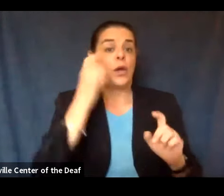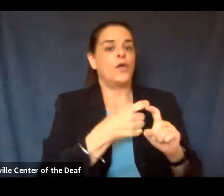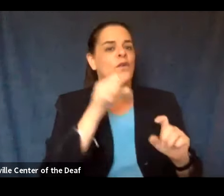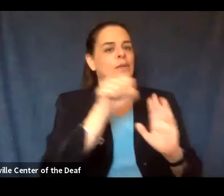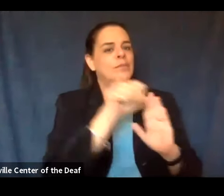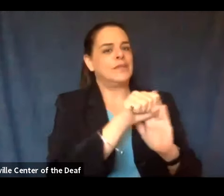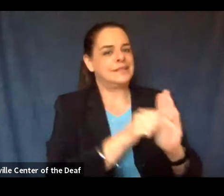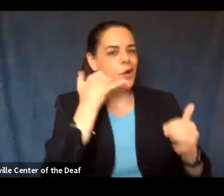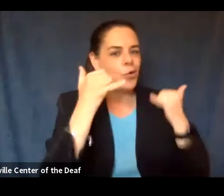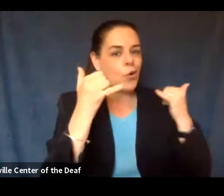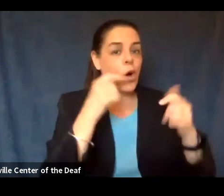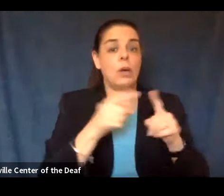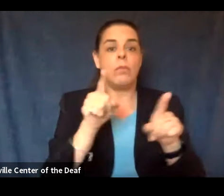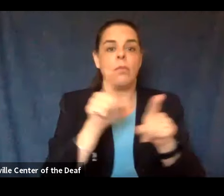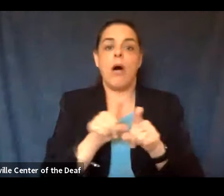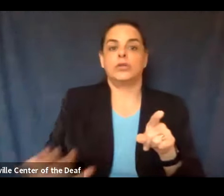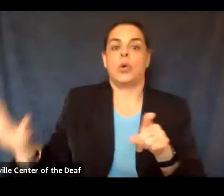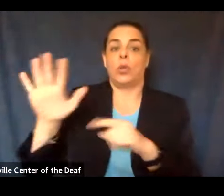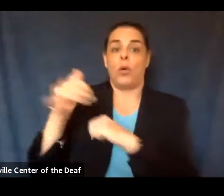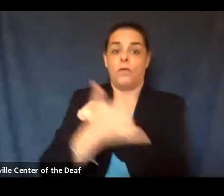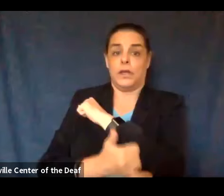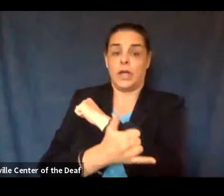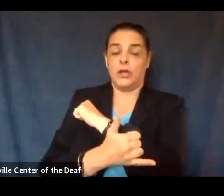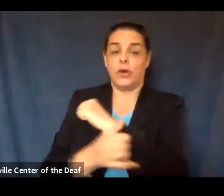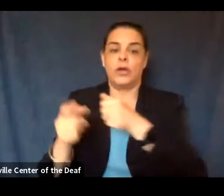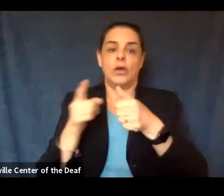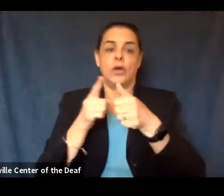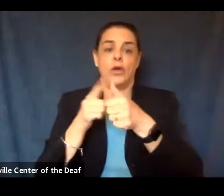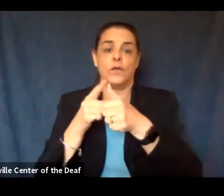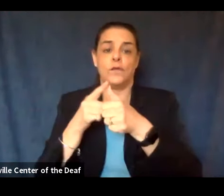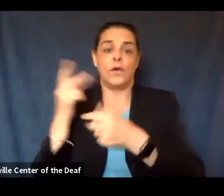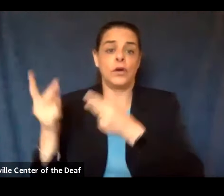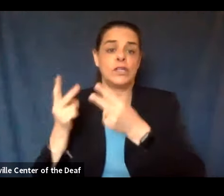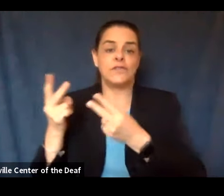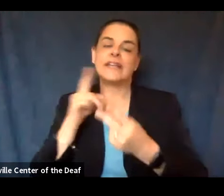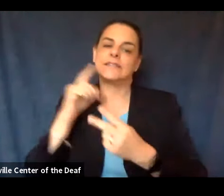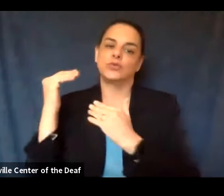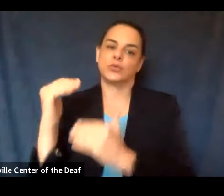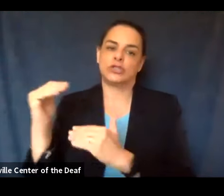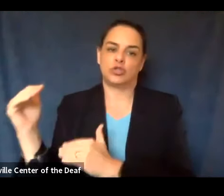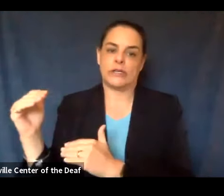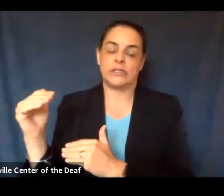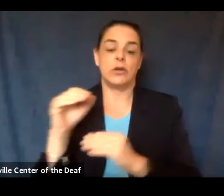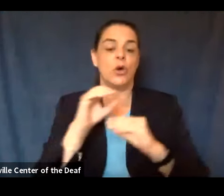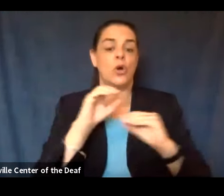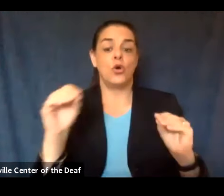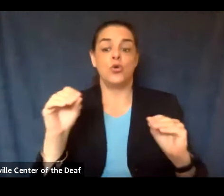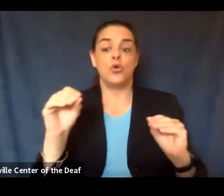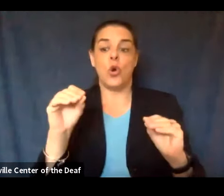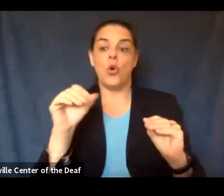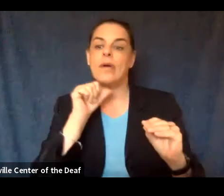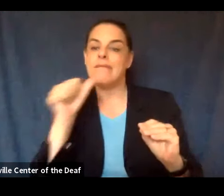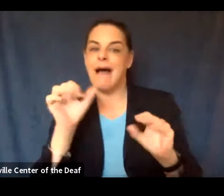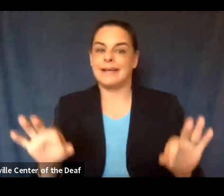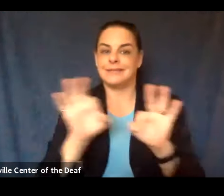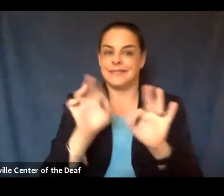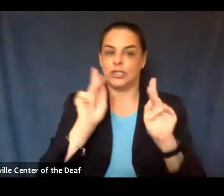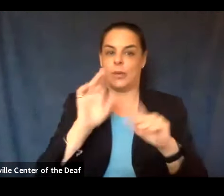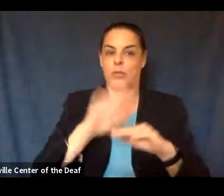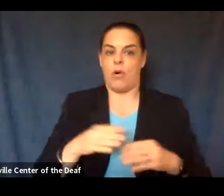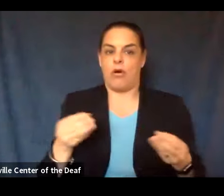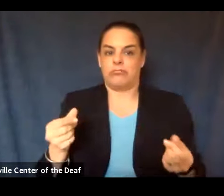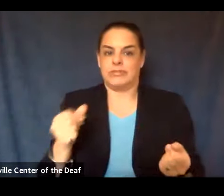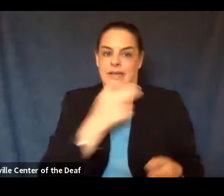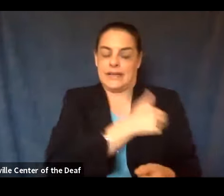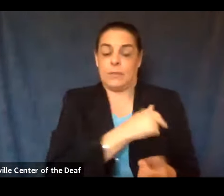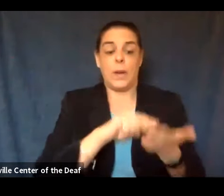even around the country. Number one, visitation is restricted. No non-essential people on campus, meaning if you need